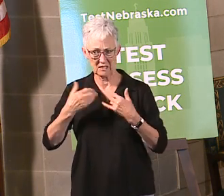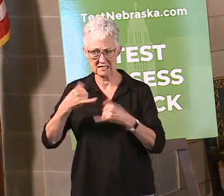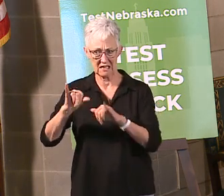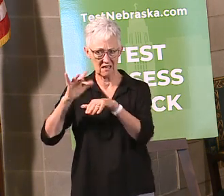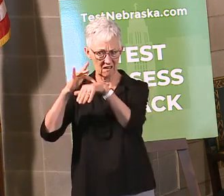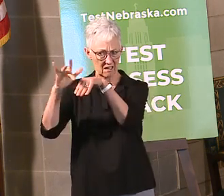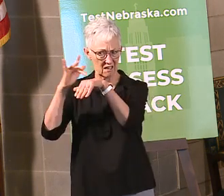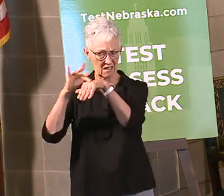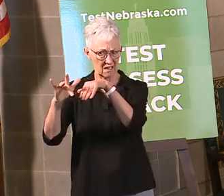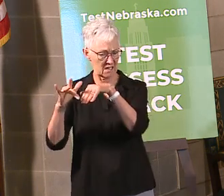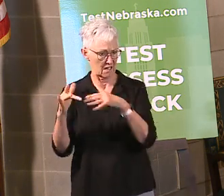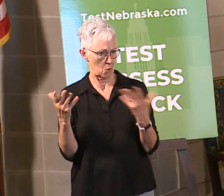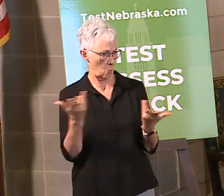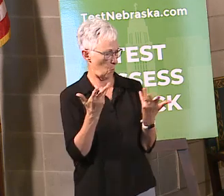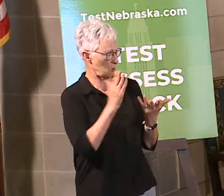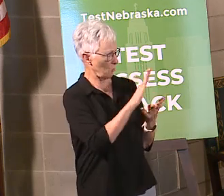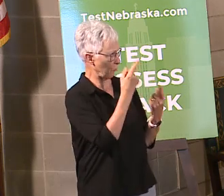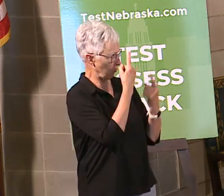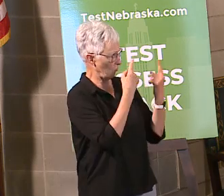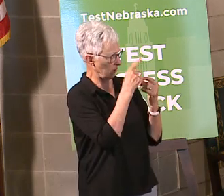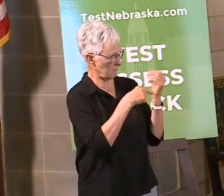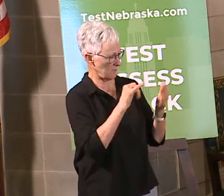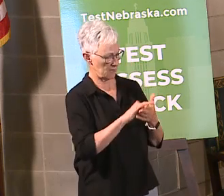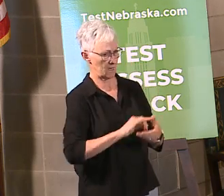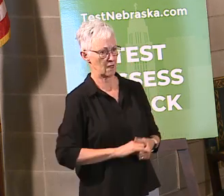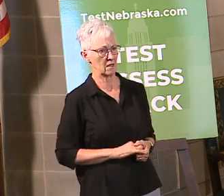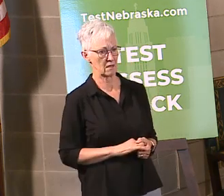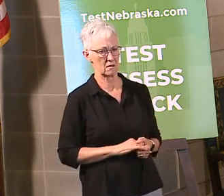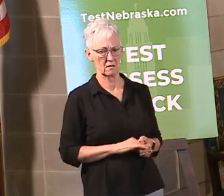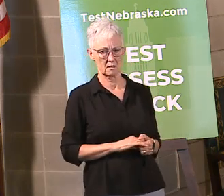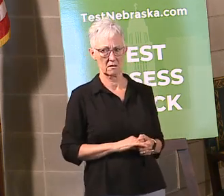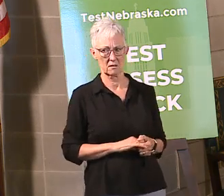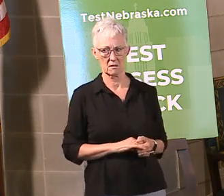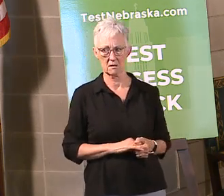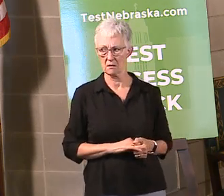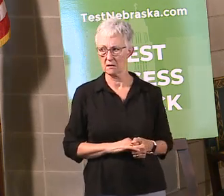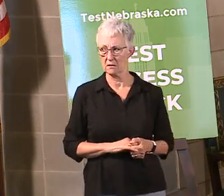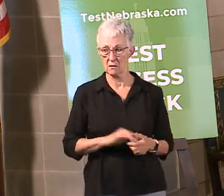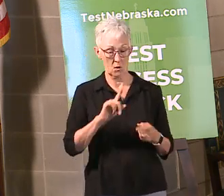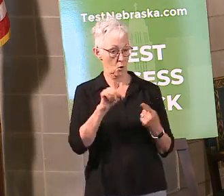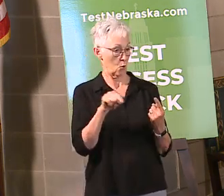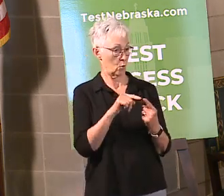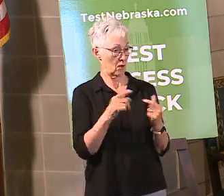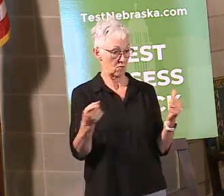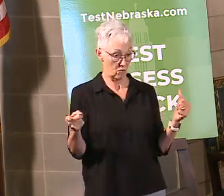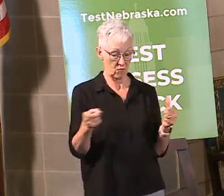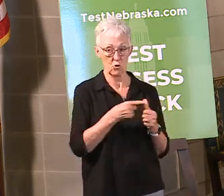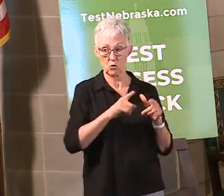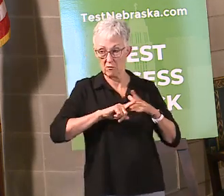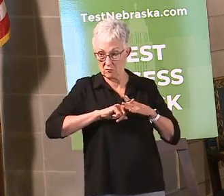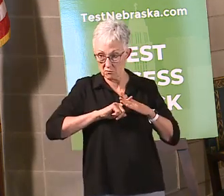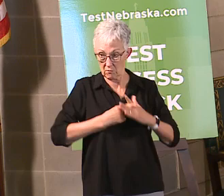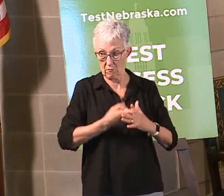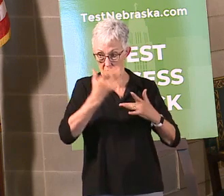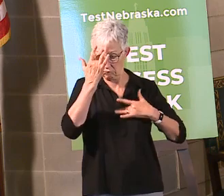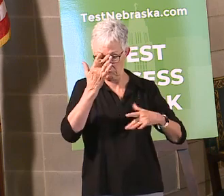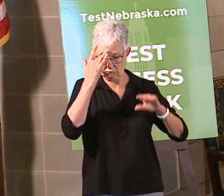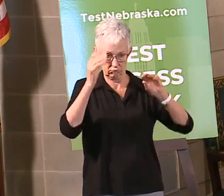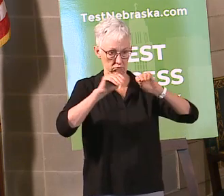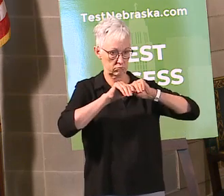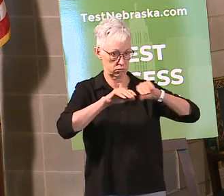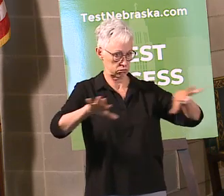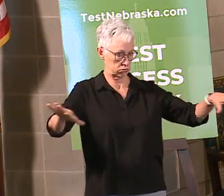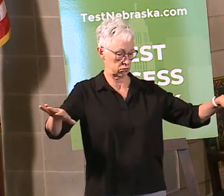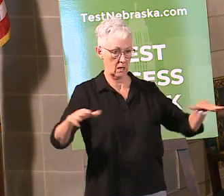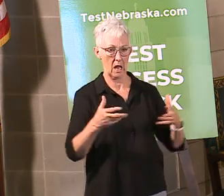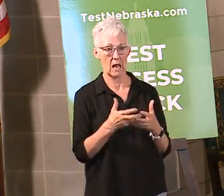to be less? What are your thoughts? Well, when we started this whole pandemic, there was a lot of unknowns with regard to what the